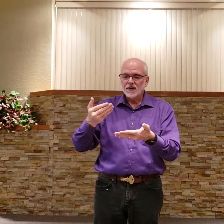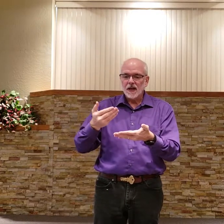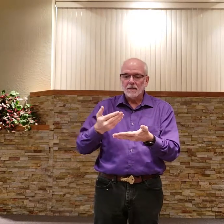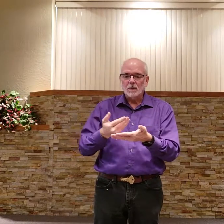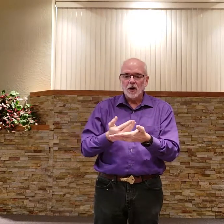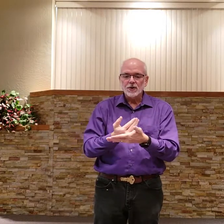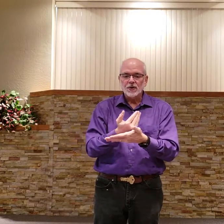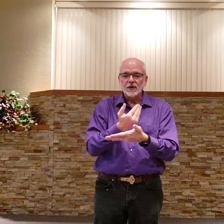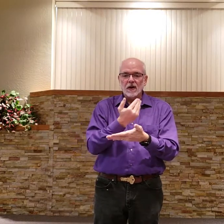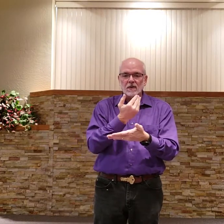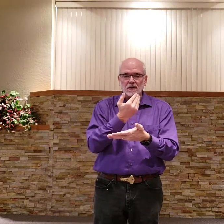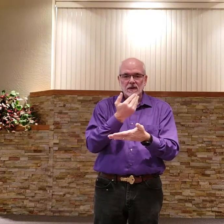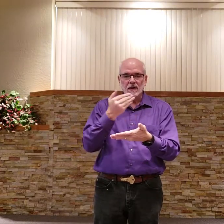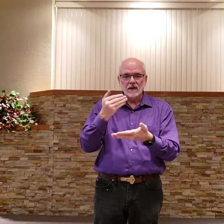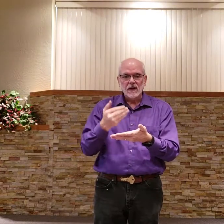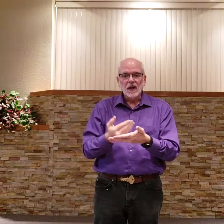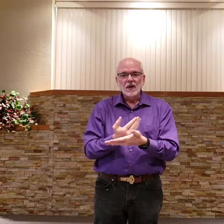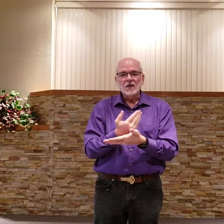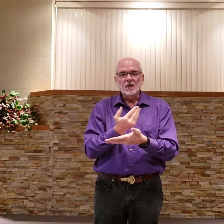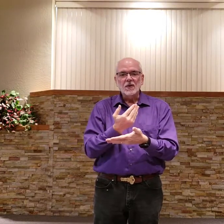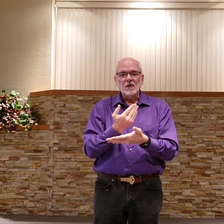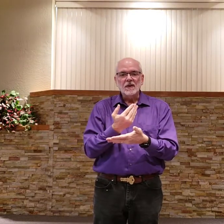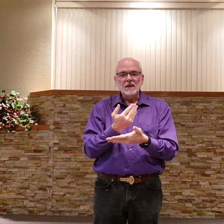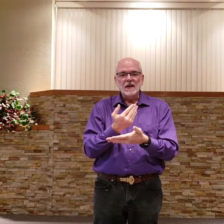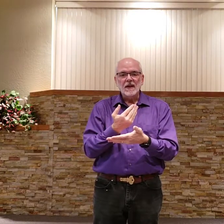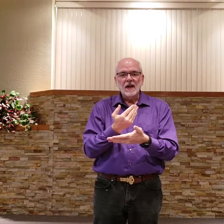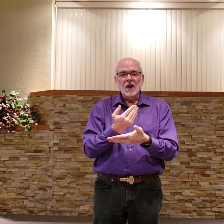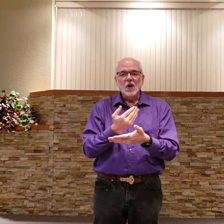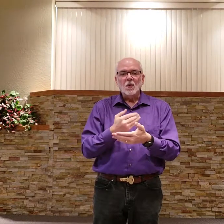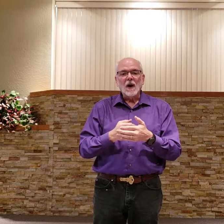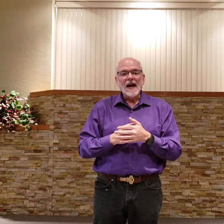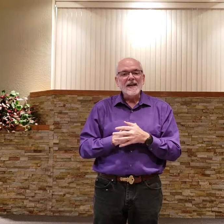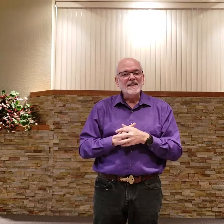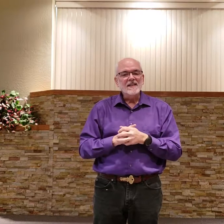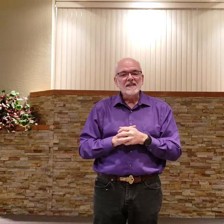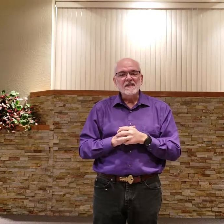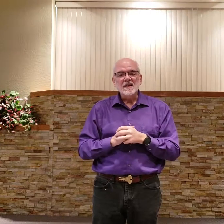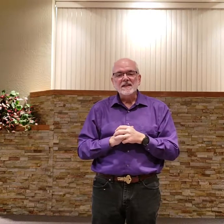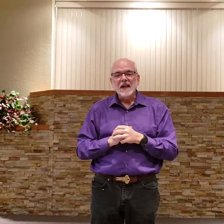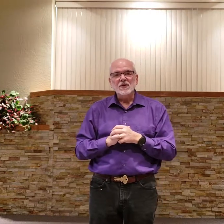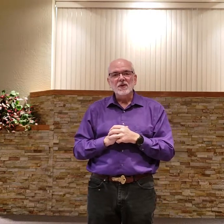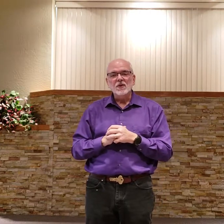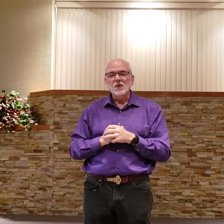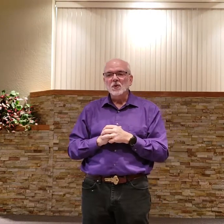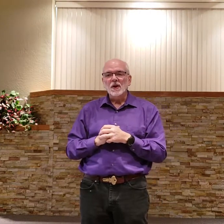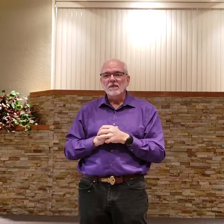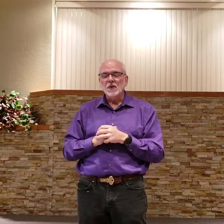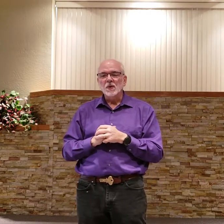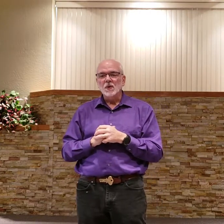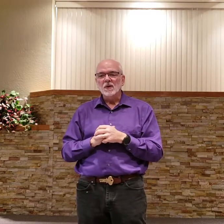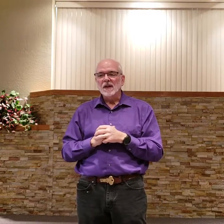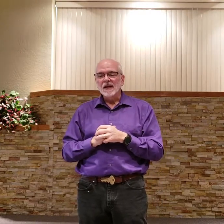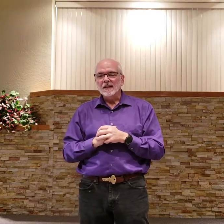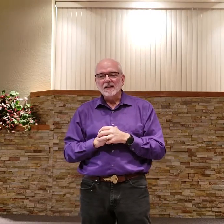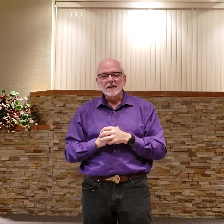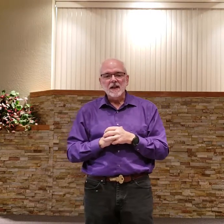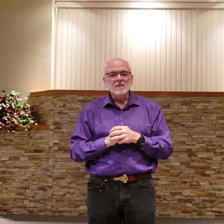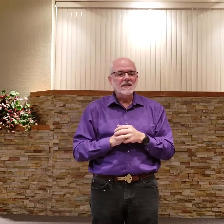kind of brushed the knuckles in there. New. Rise in succession to their view. This is them